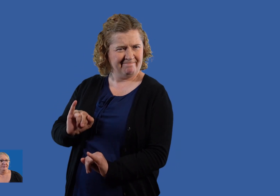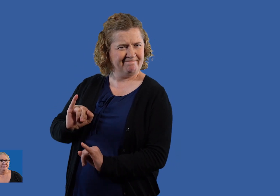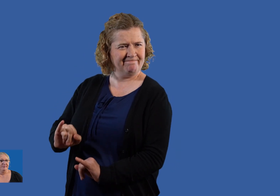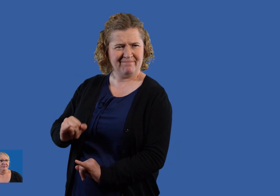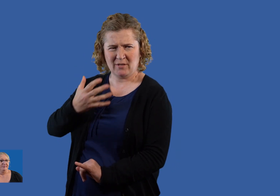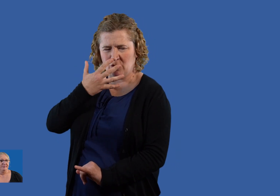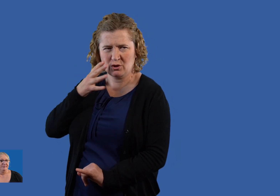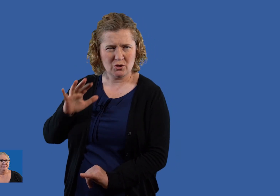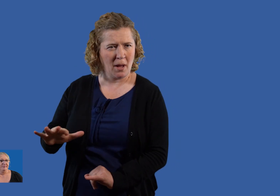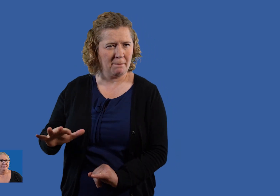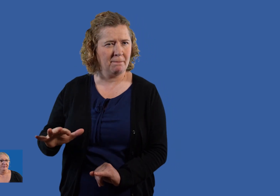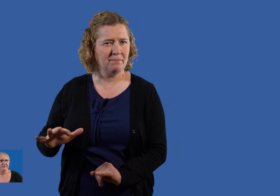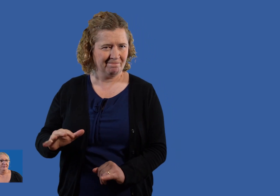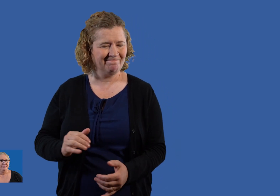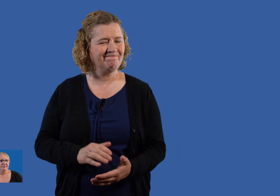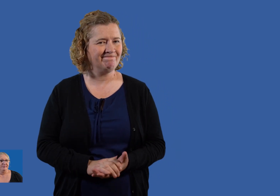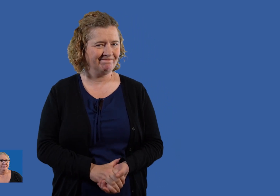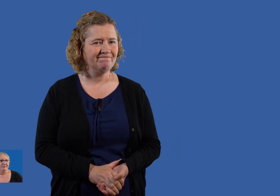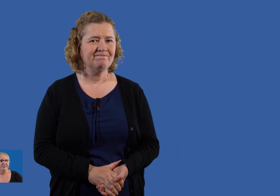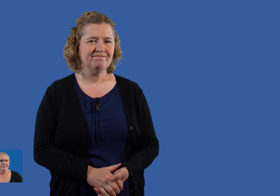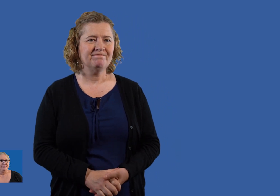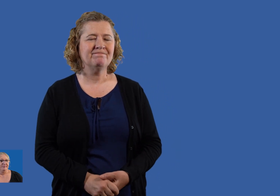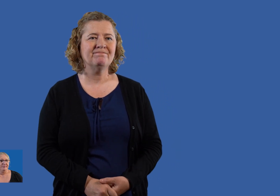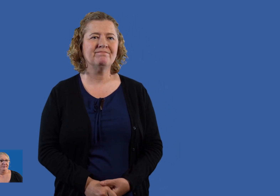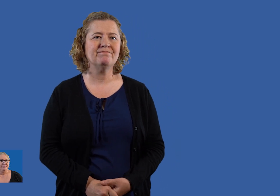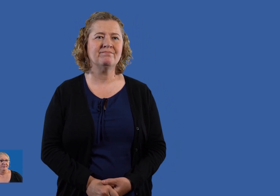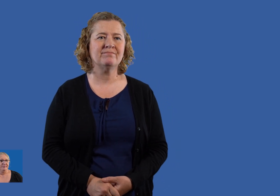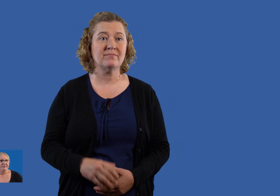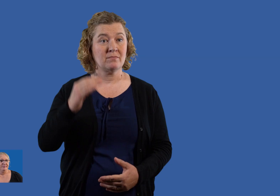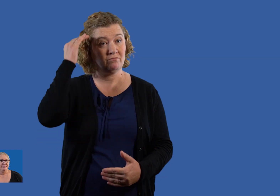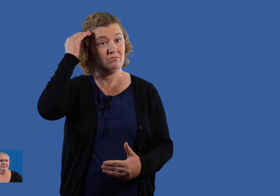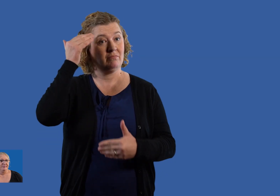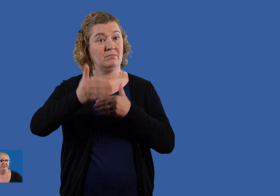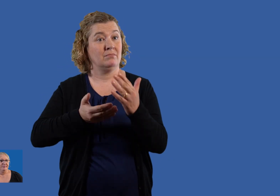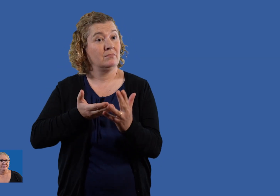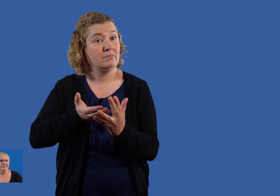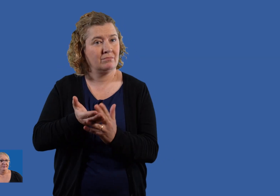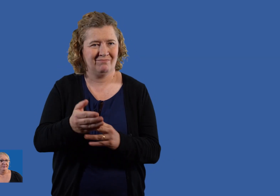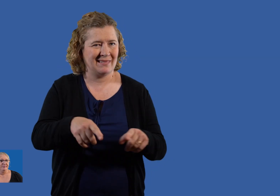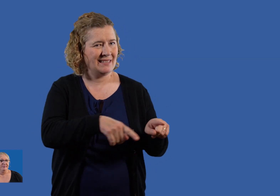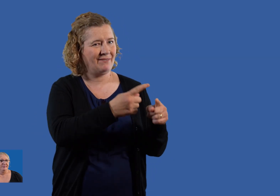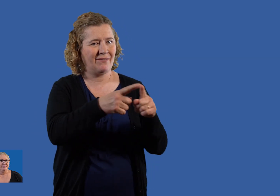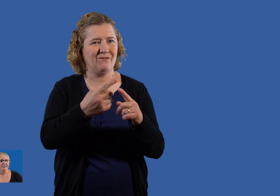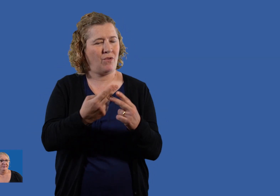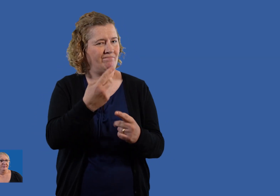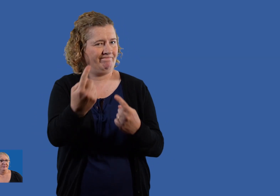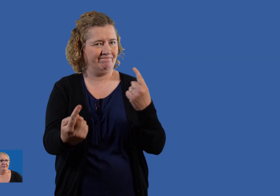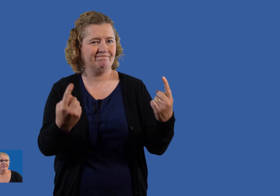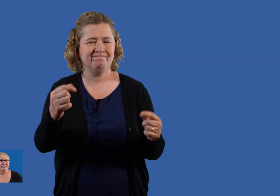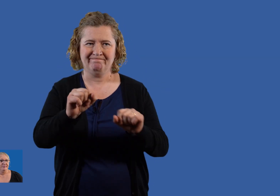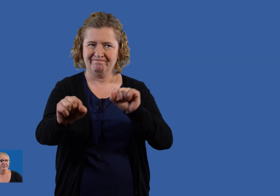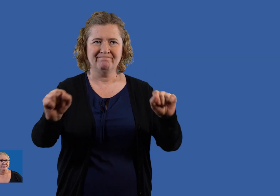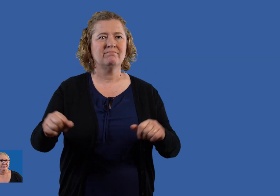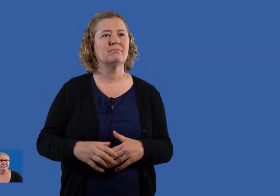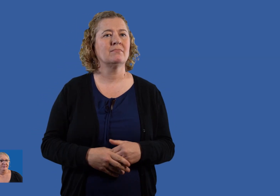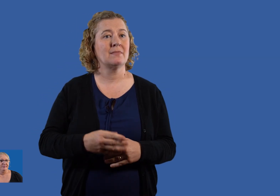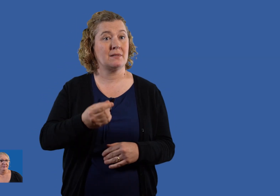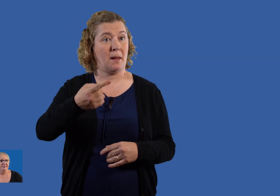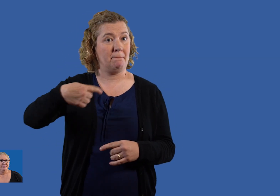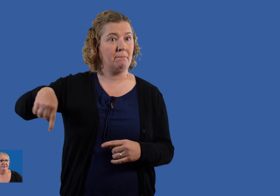and rejection than any other families. Coping abilities are different for each person, and recovery from a loved